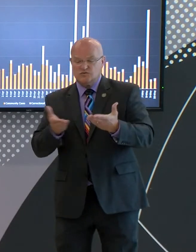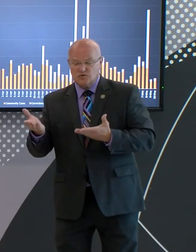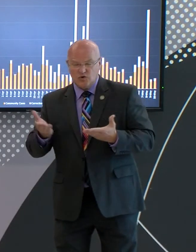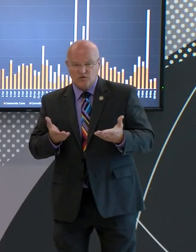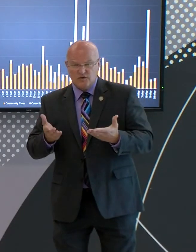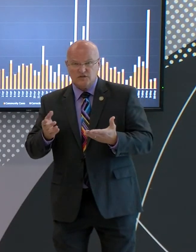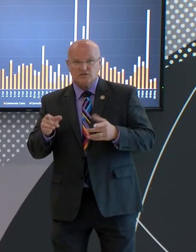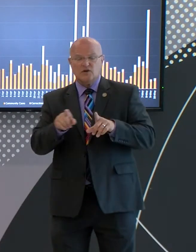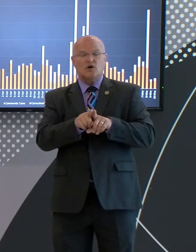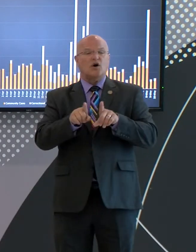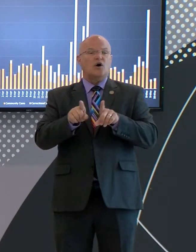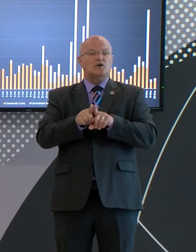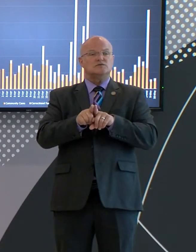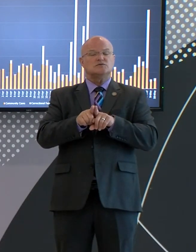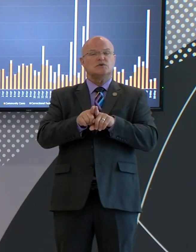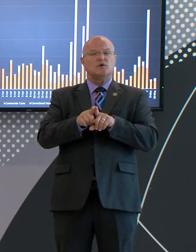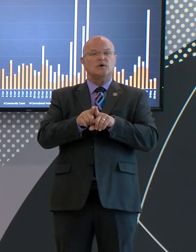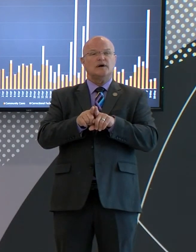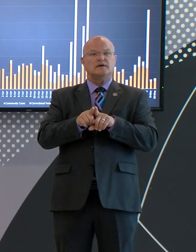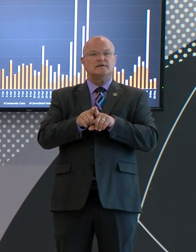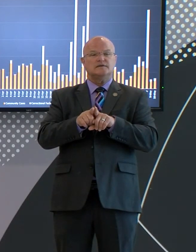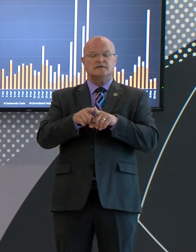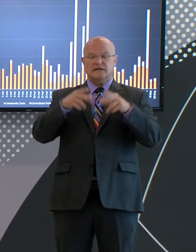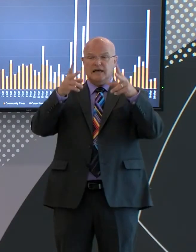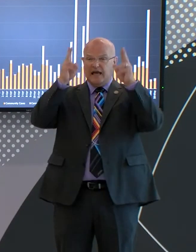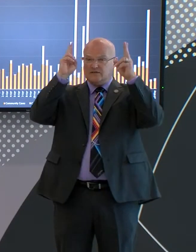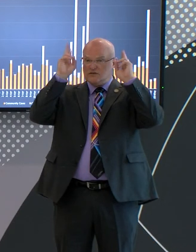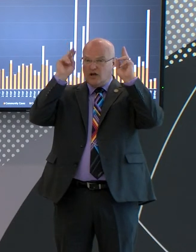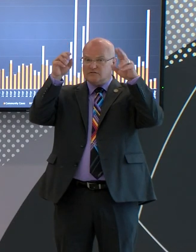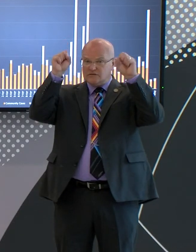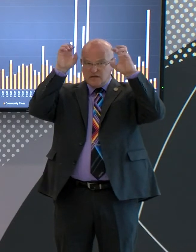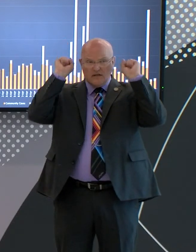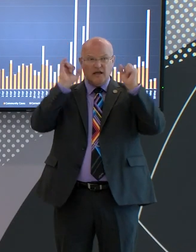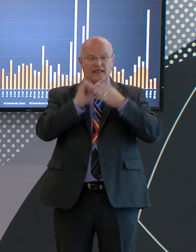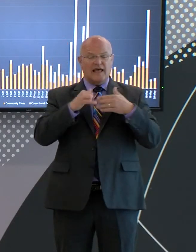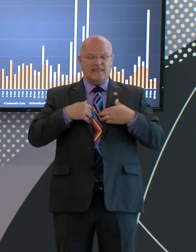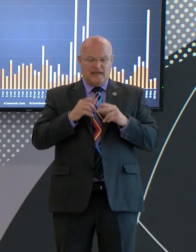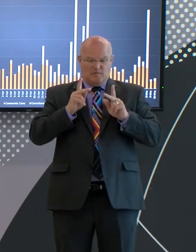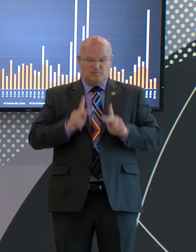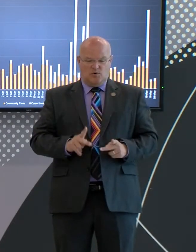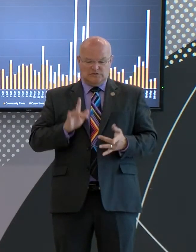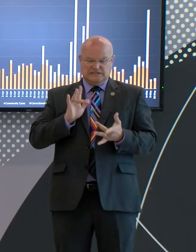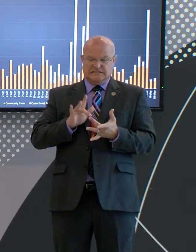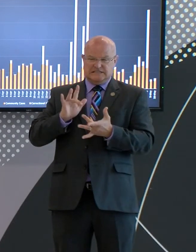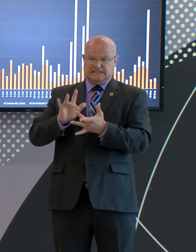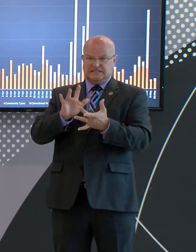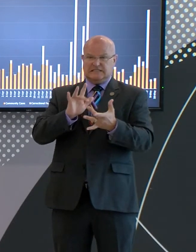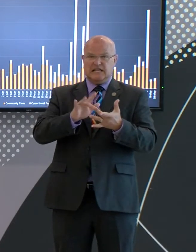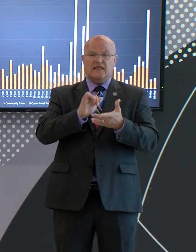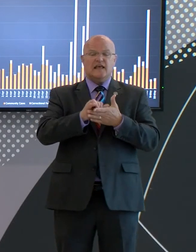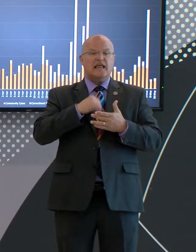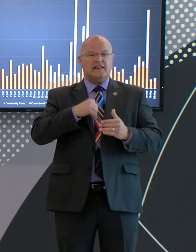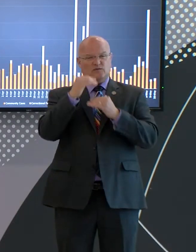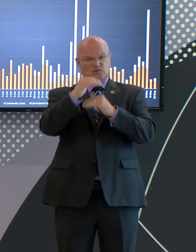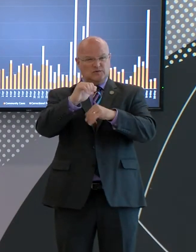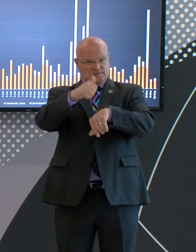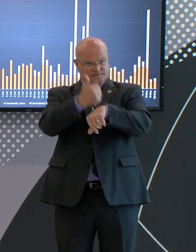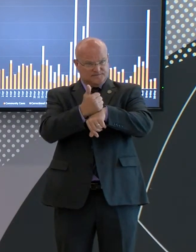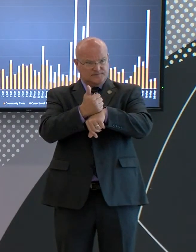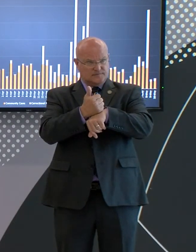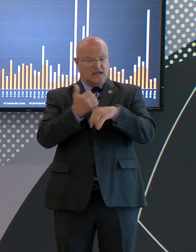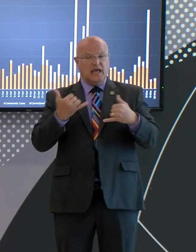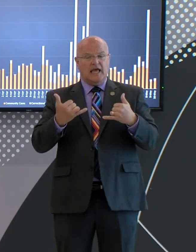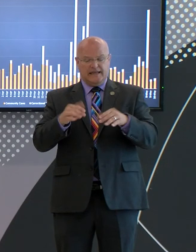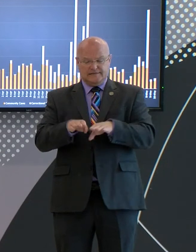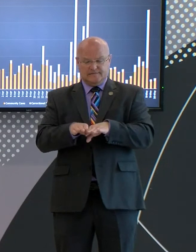was also hair salons and those that had that personal connection that had the restrictions placed that we're